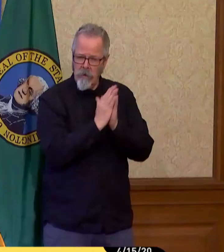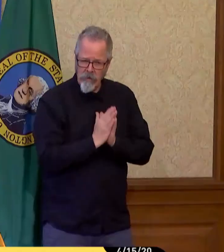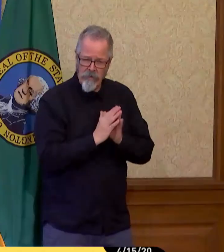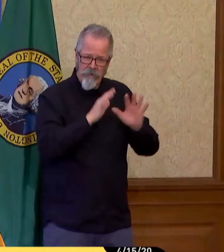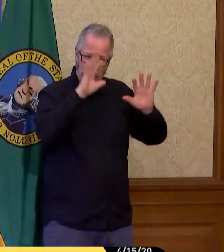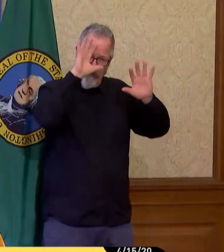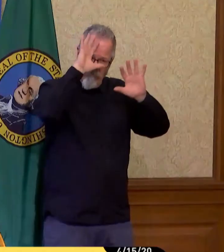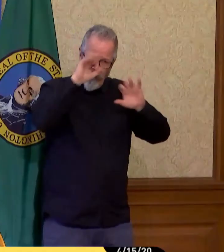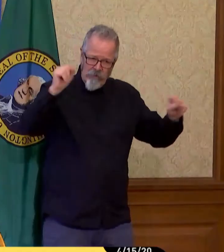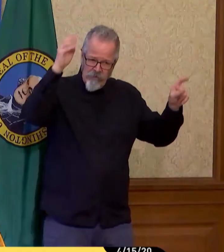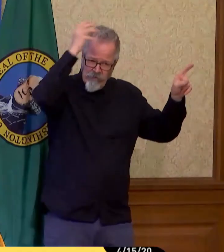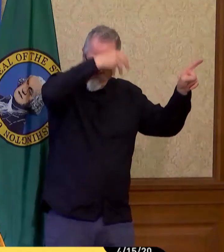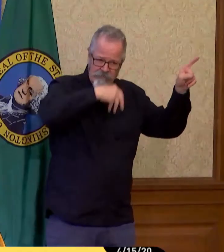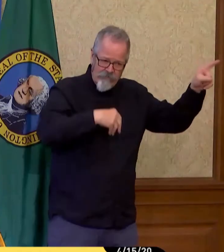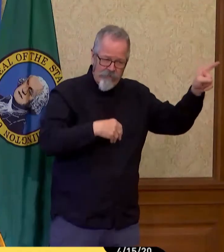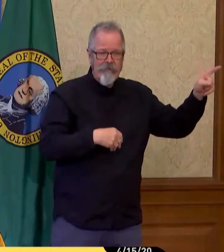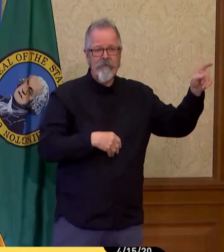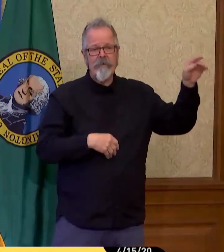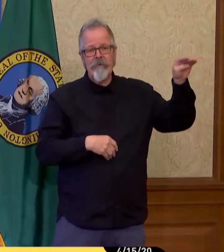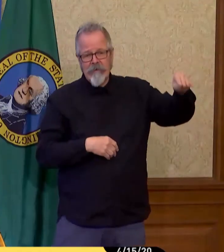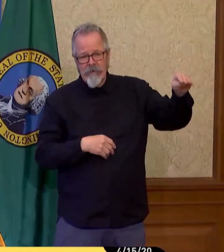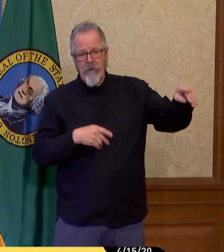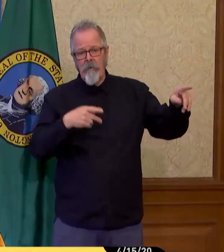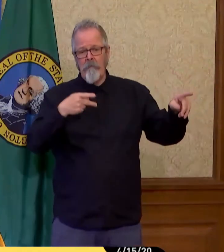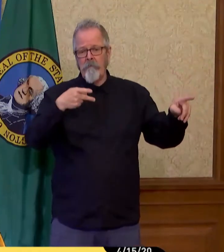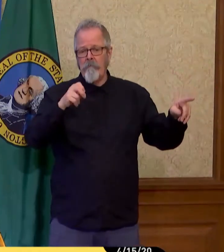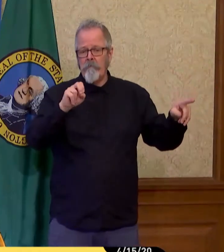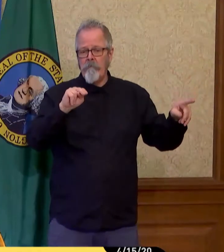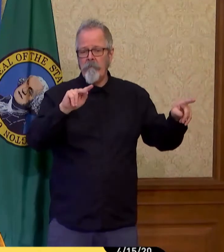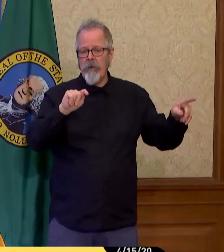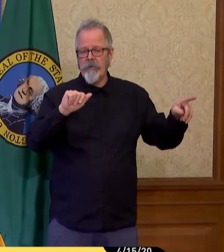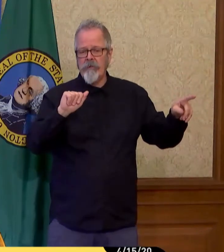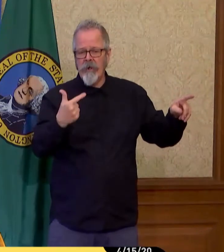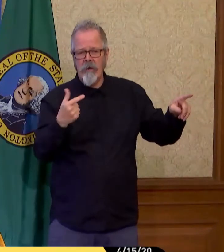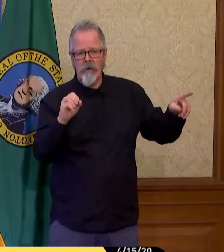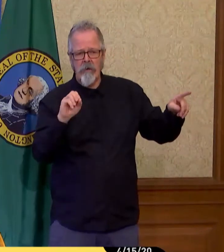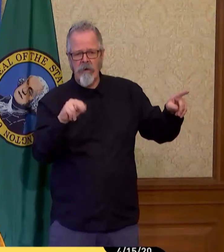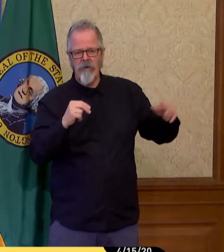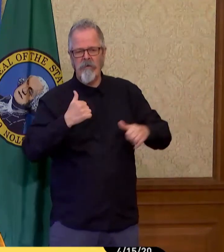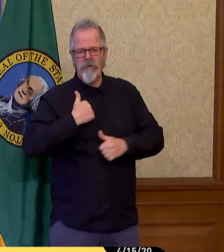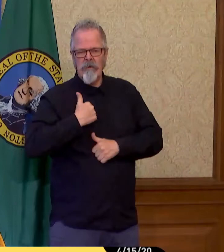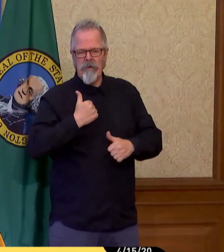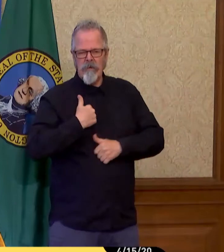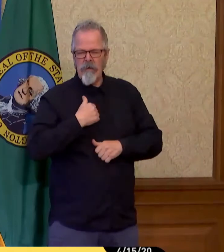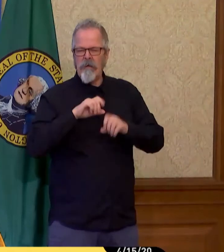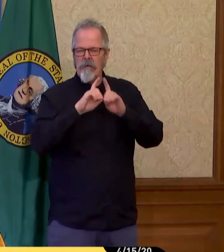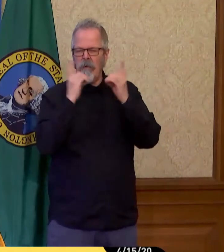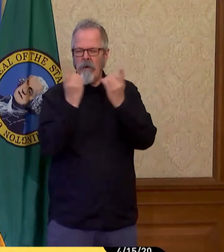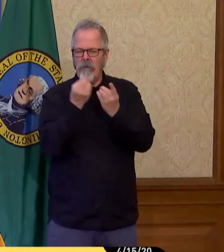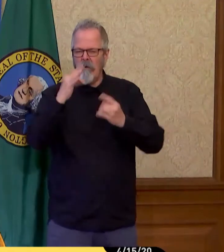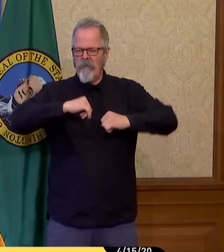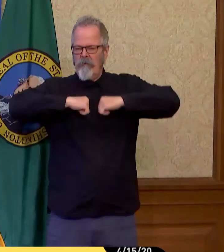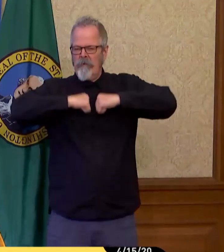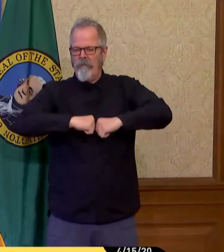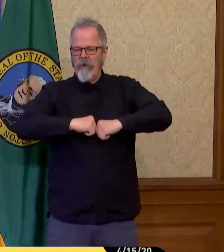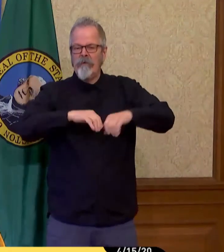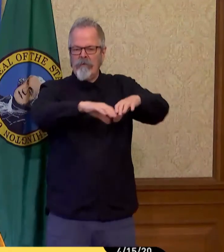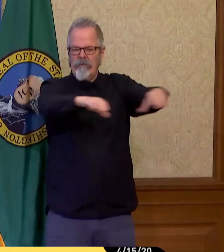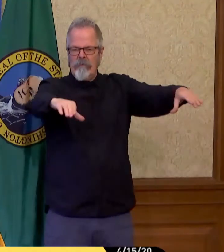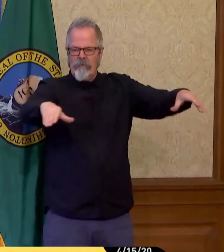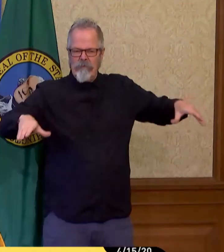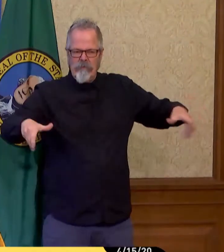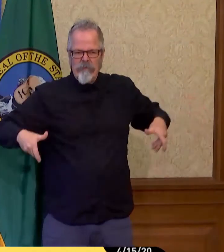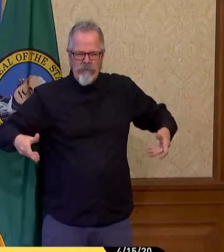And that wasn't happening for some period of time. But yesterday, the Department of Defense indicated they were going to